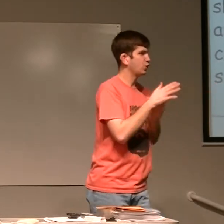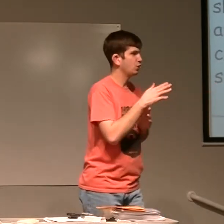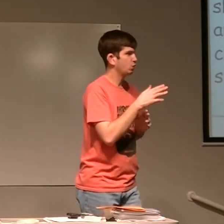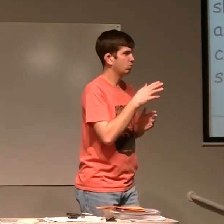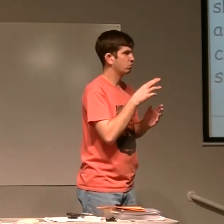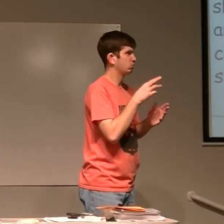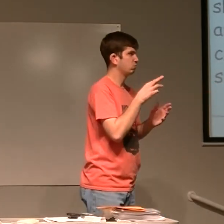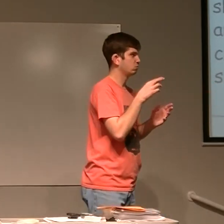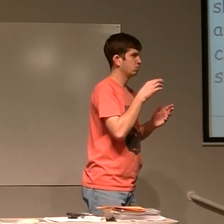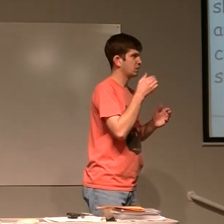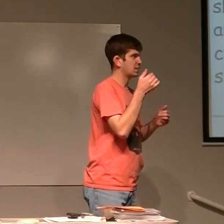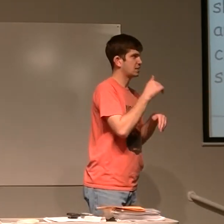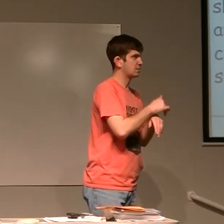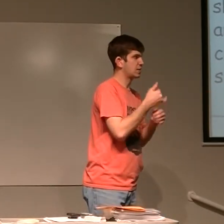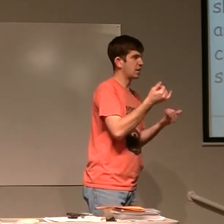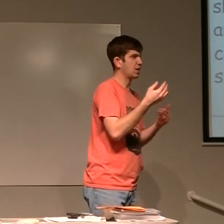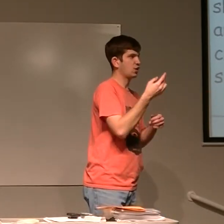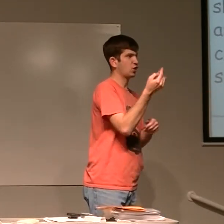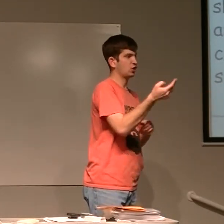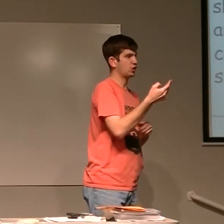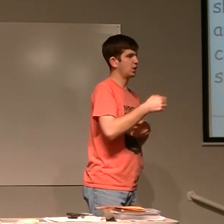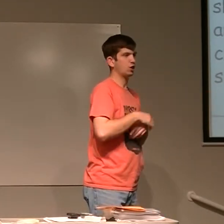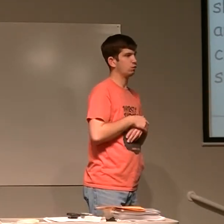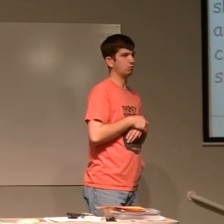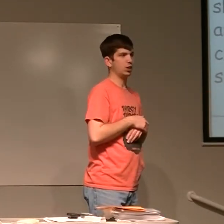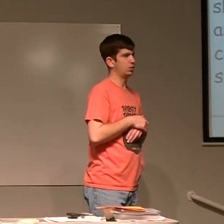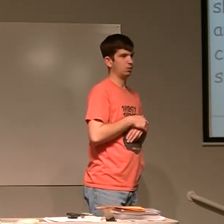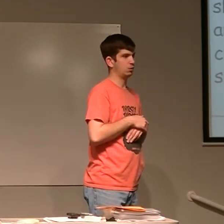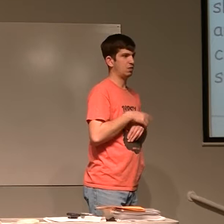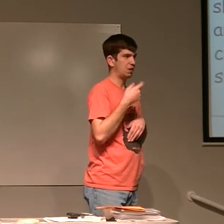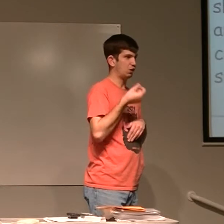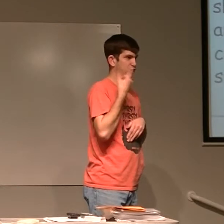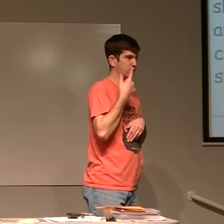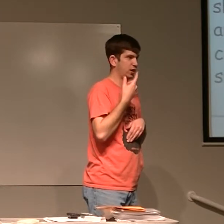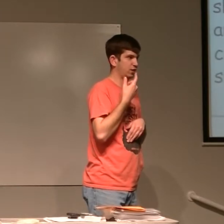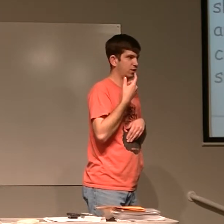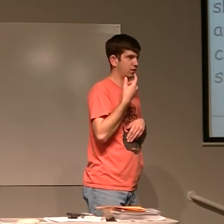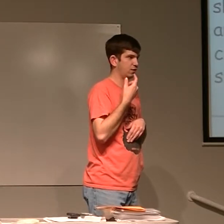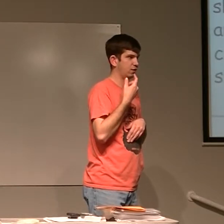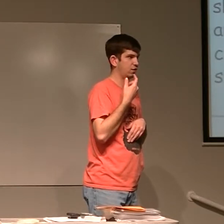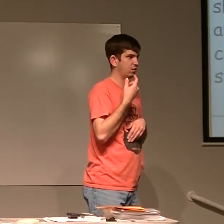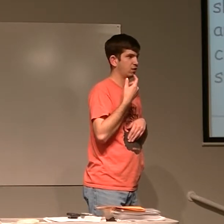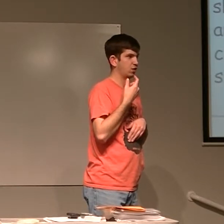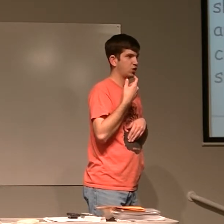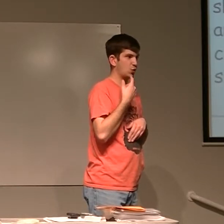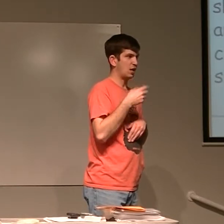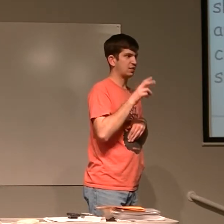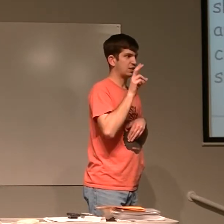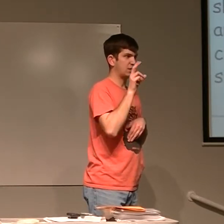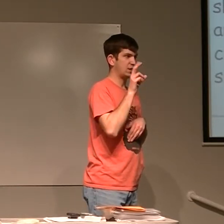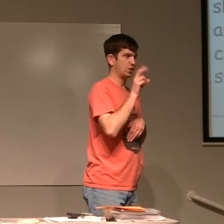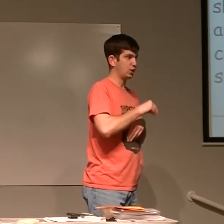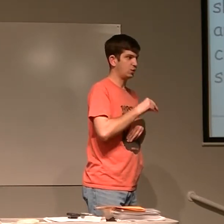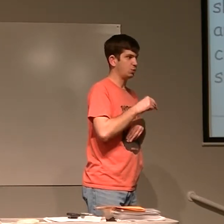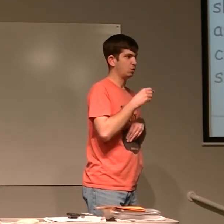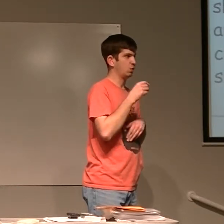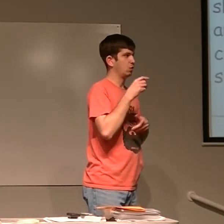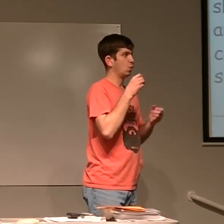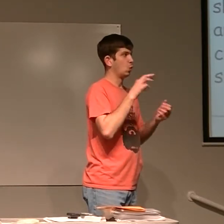you, is today Thursday, go no, they'll understand. You don't have to say no,